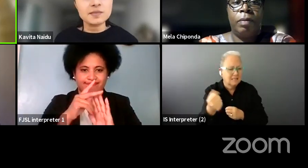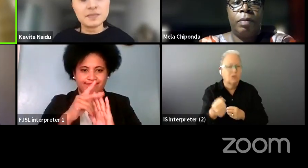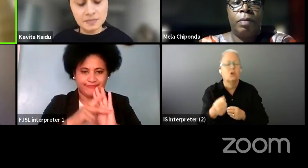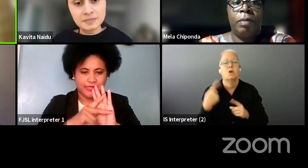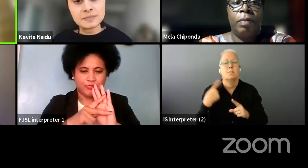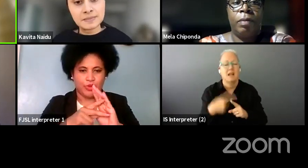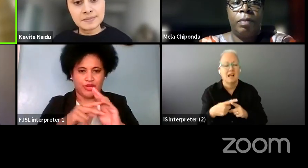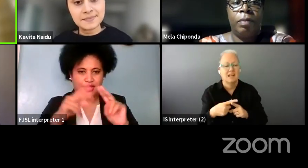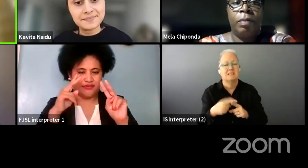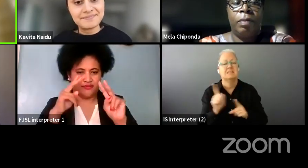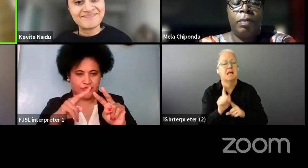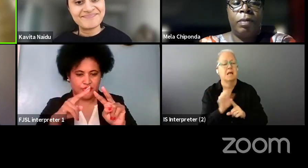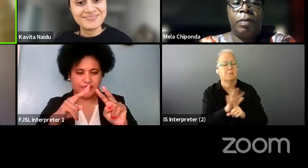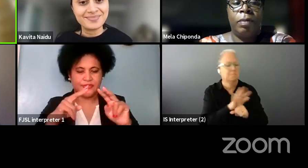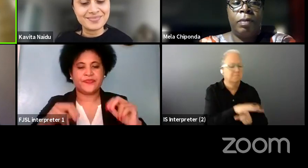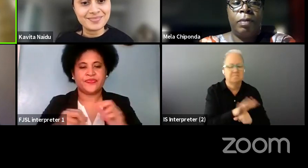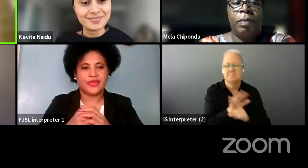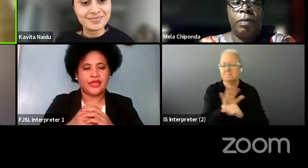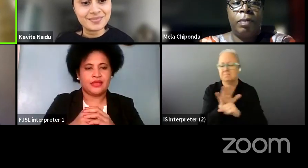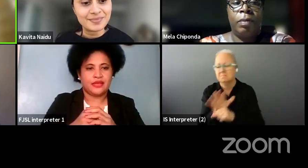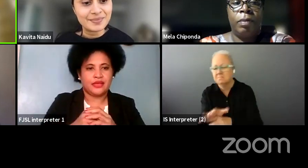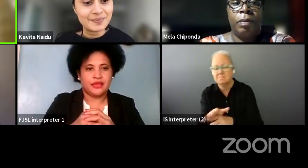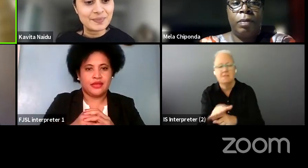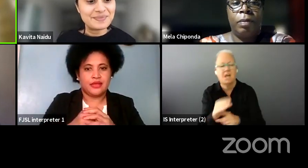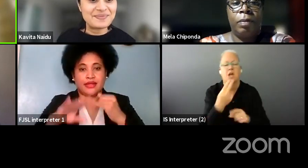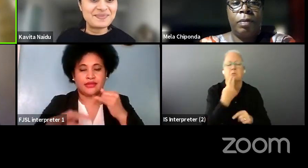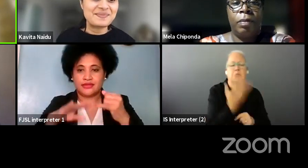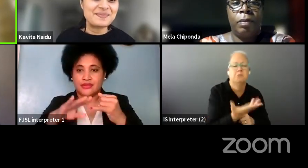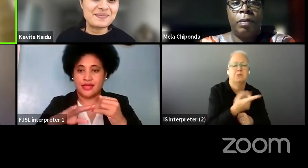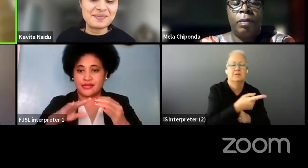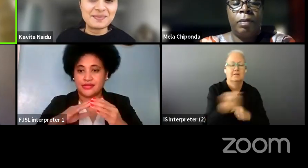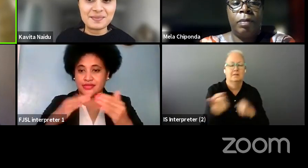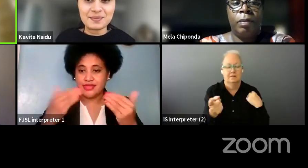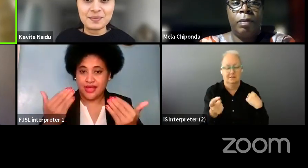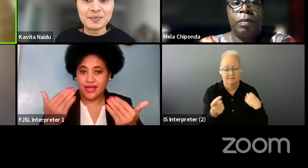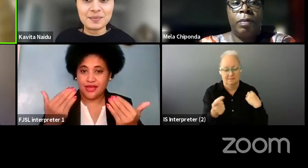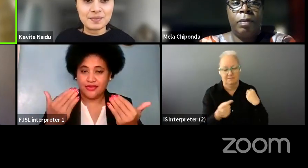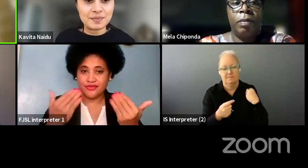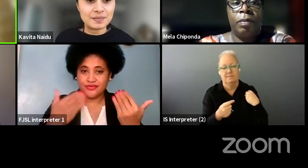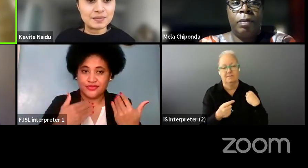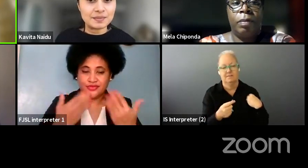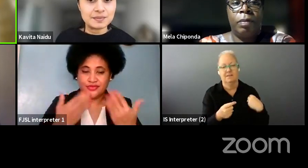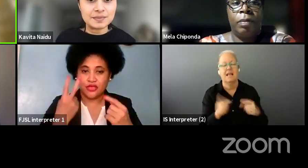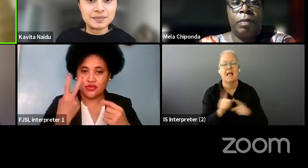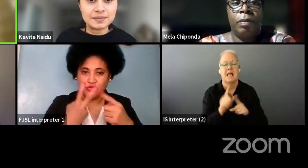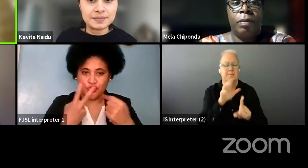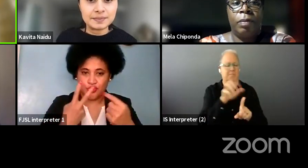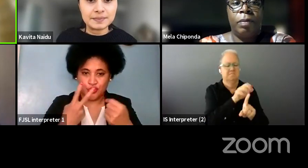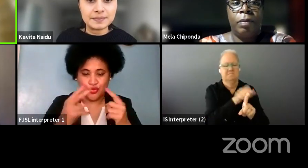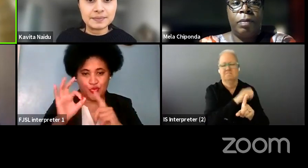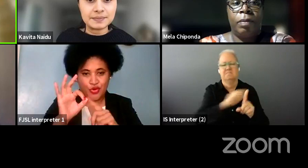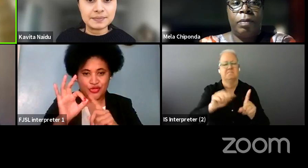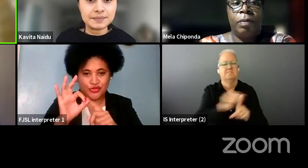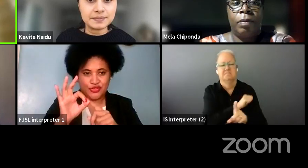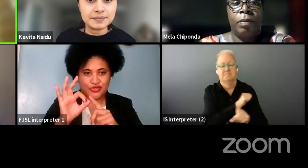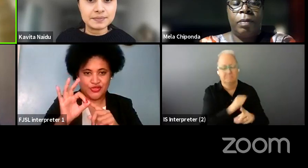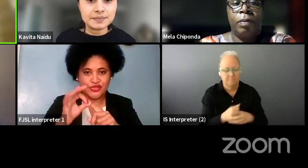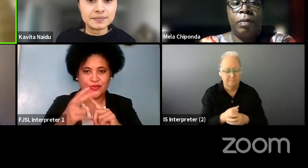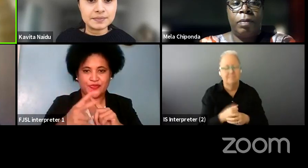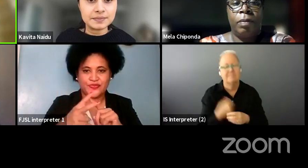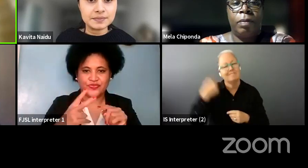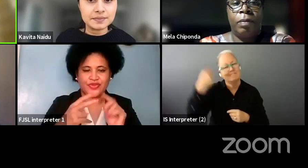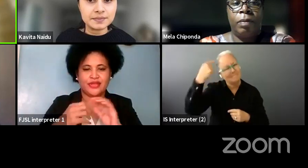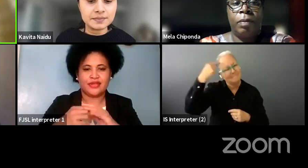general. And then finally, on these two questions, to Felogene, how does